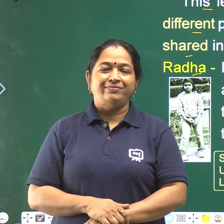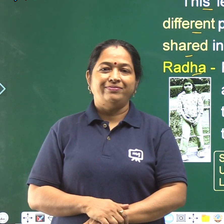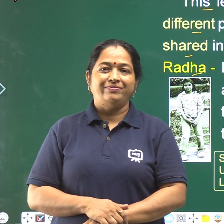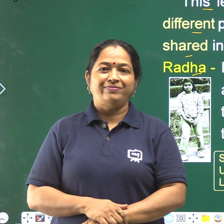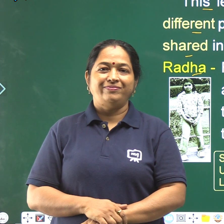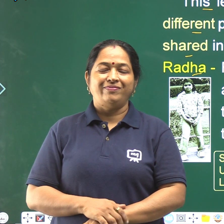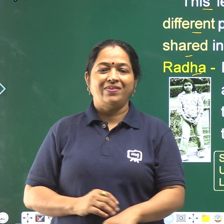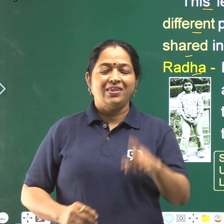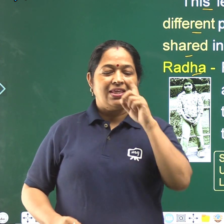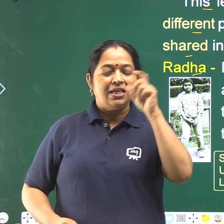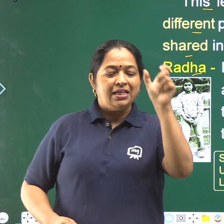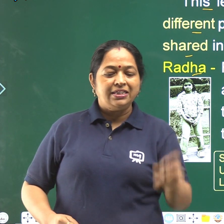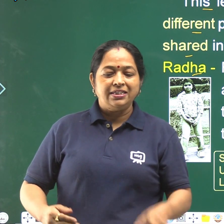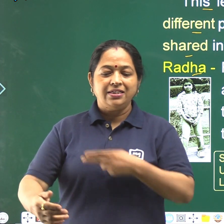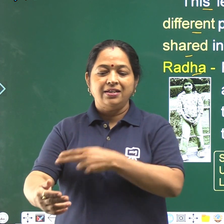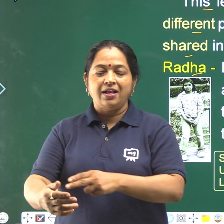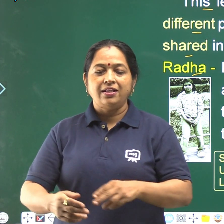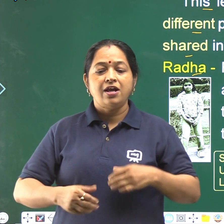Radha shared her likings